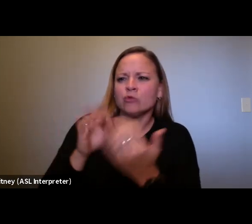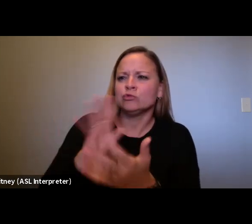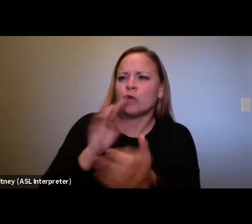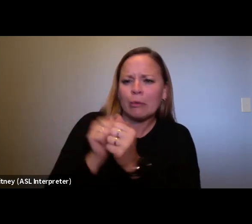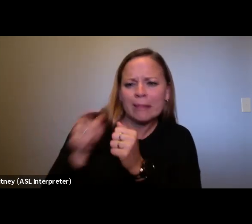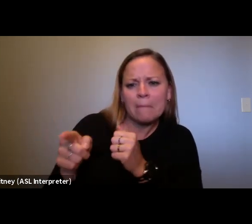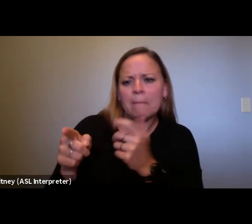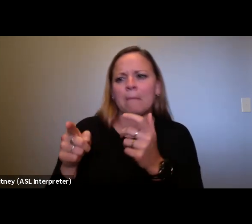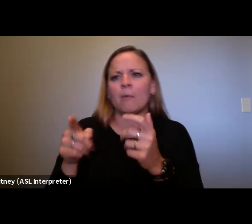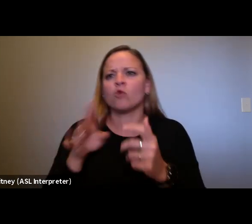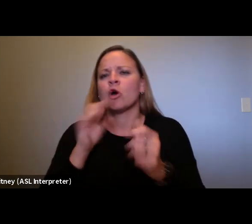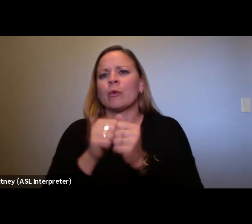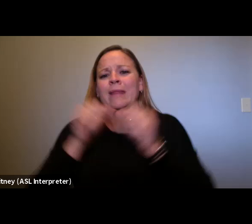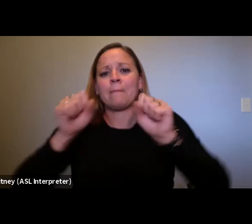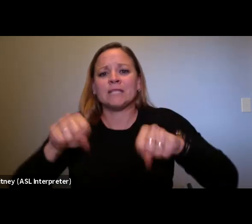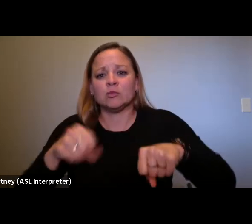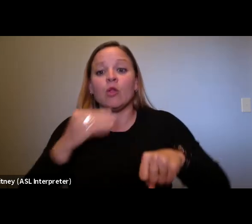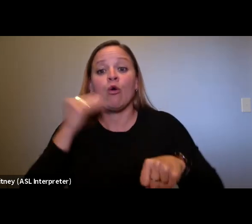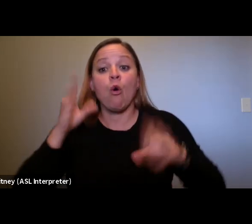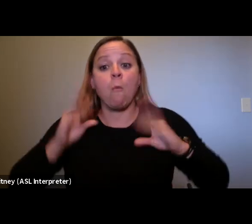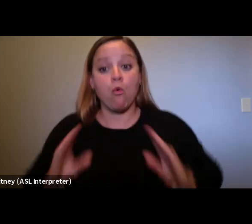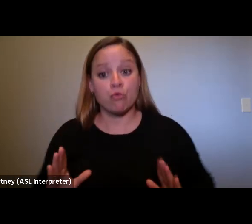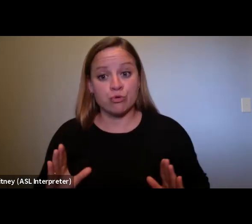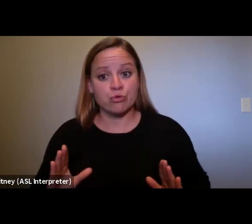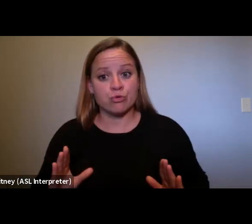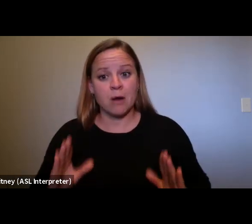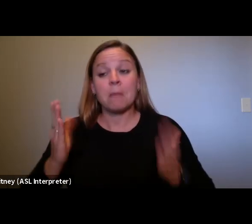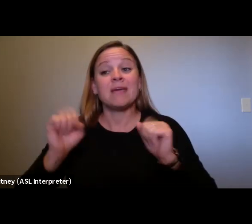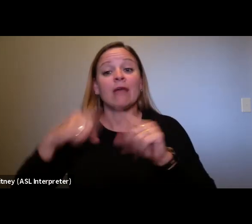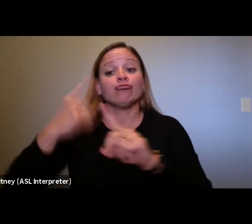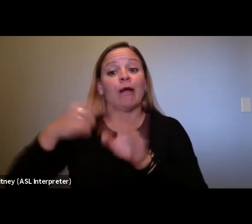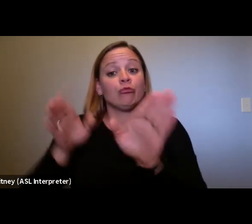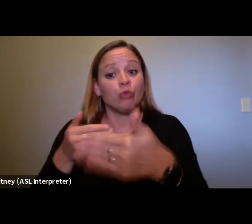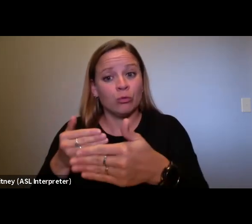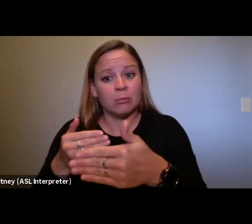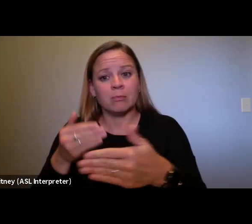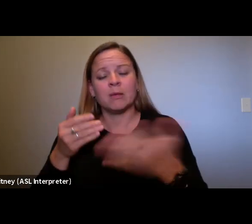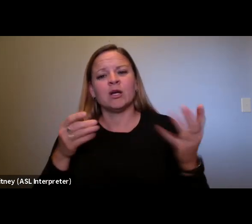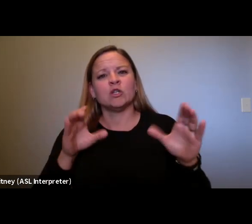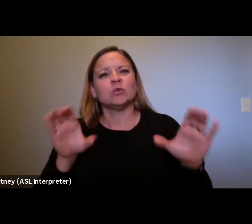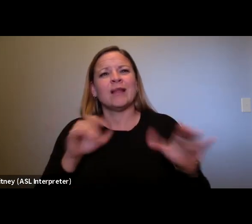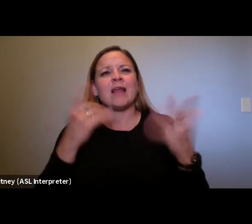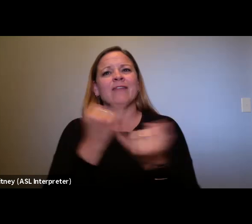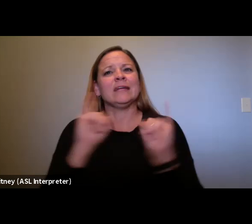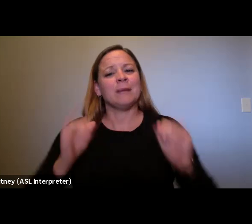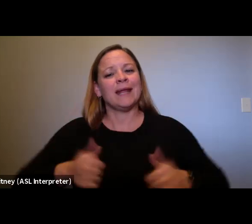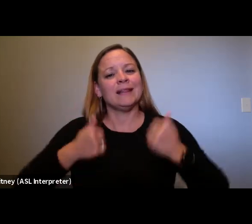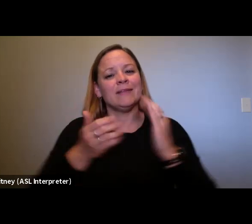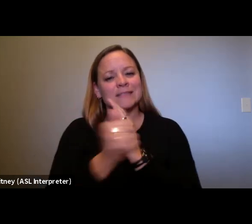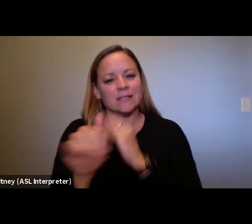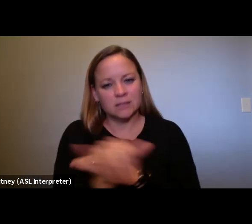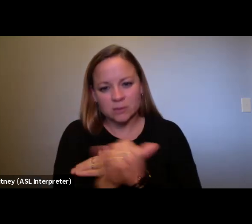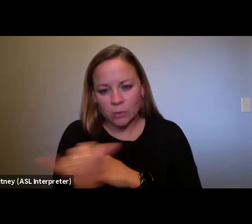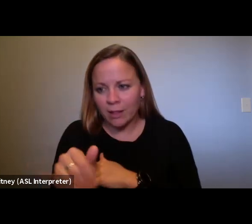a potential, homeowner that they can rent a room from. So we did a lot of independent living skills, a lot